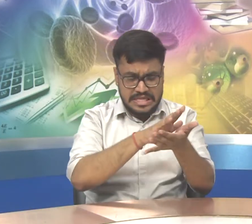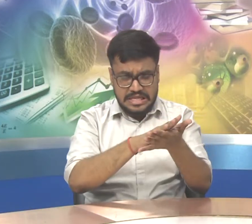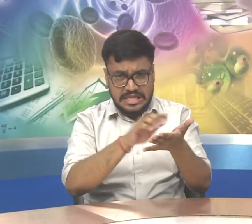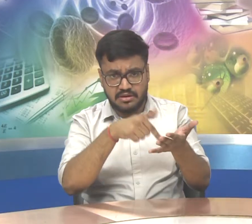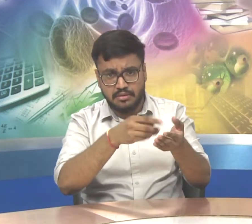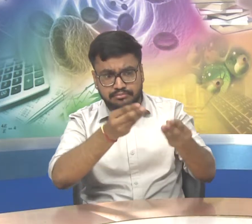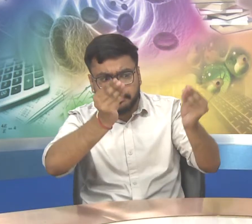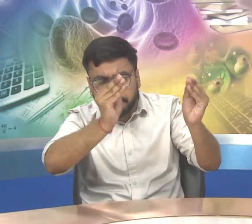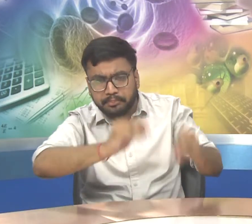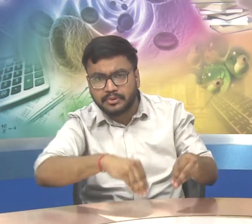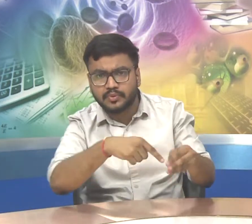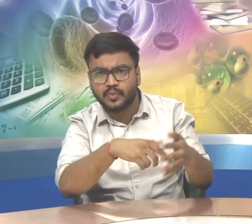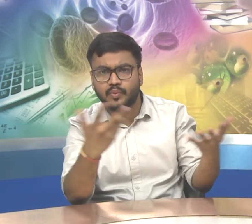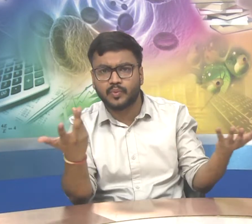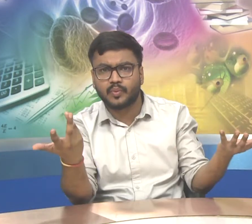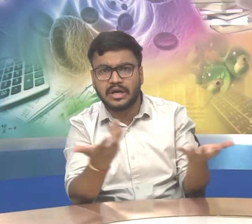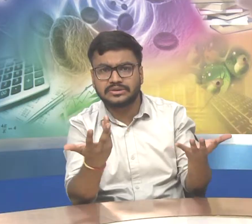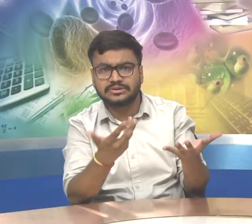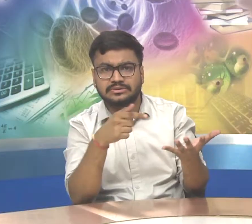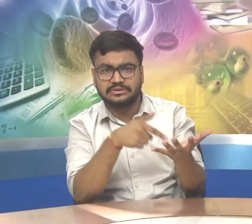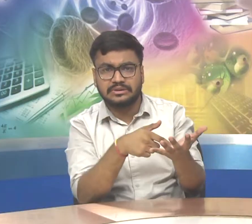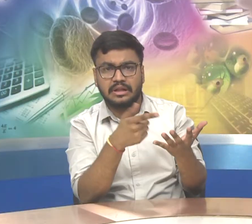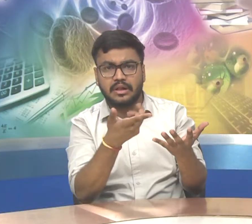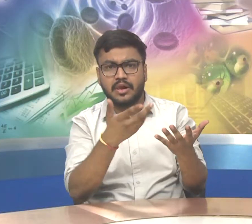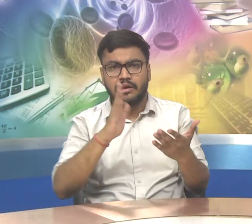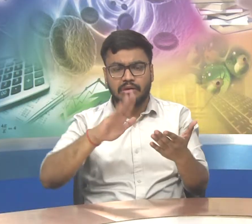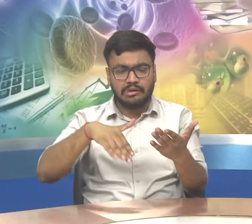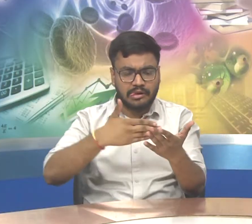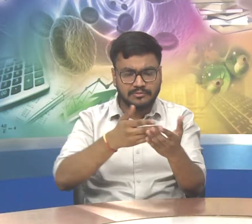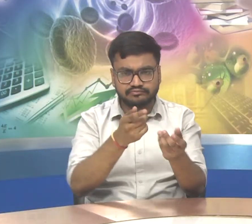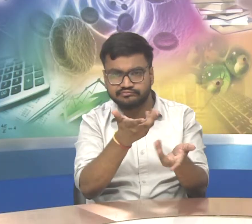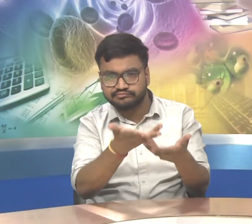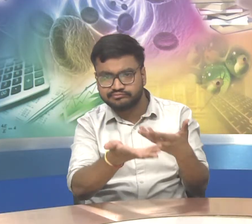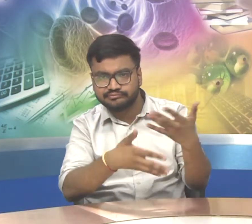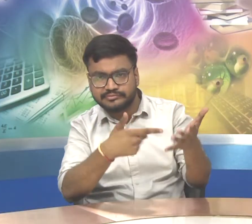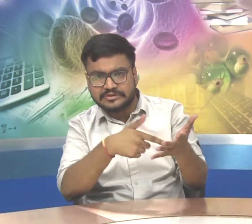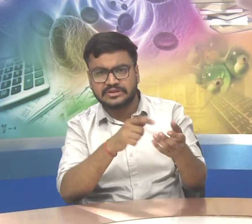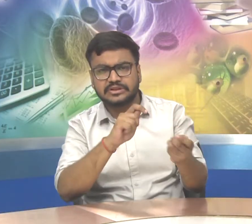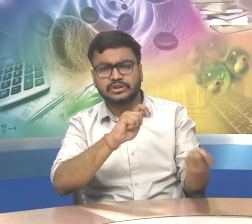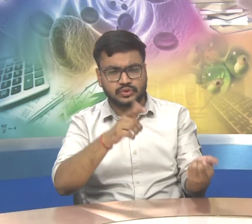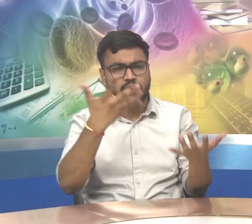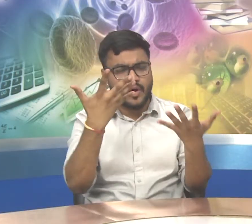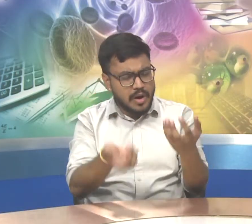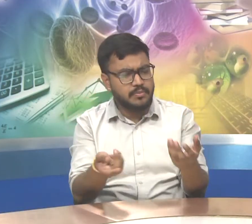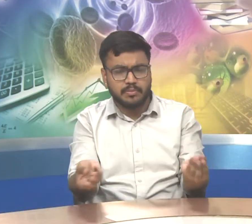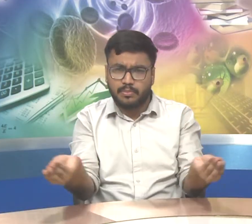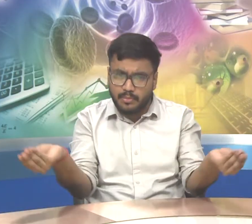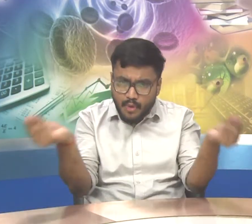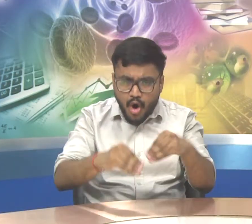Later, hydrogen scale was replaced by an oxygen based scale.